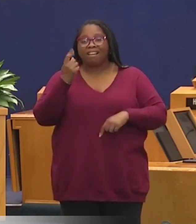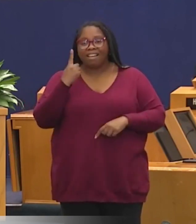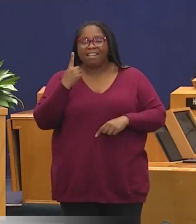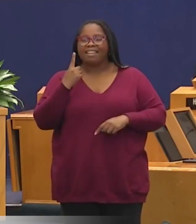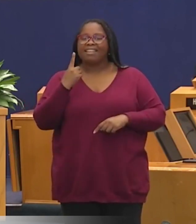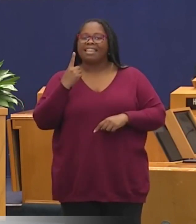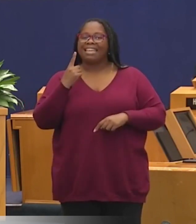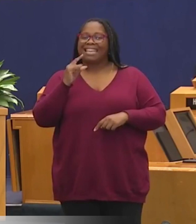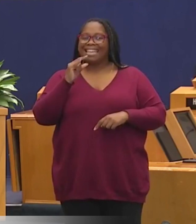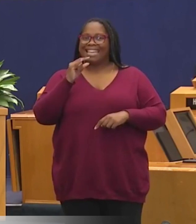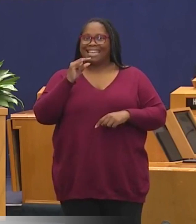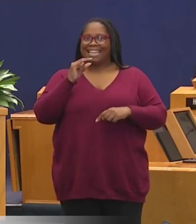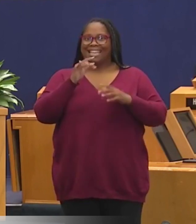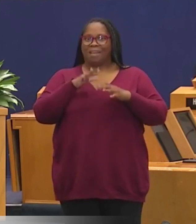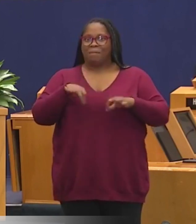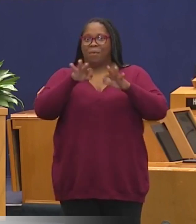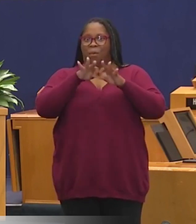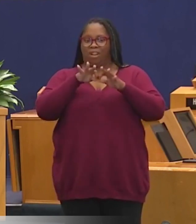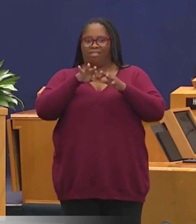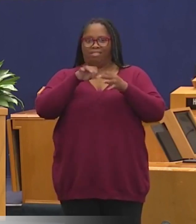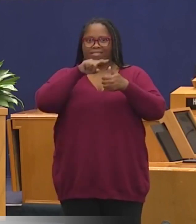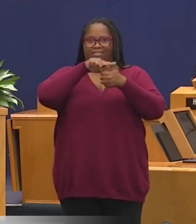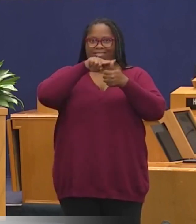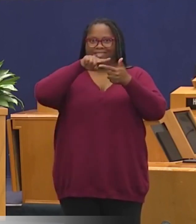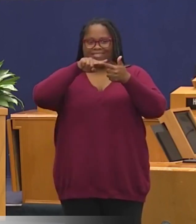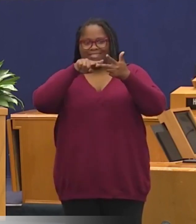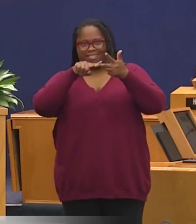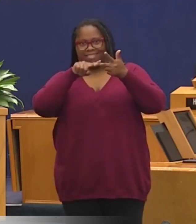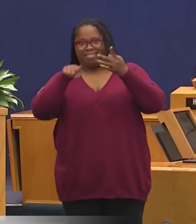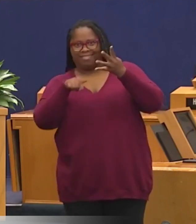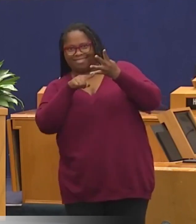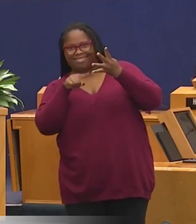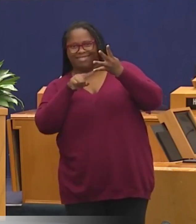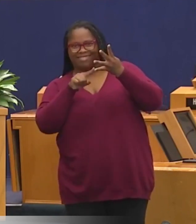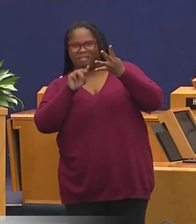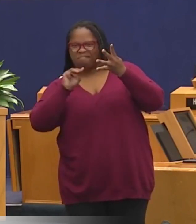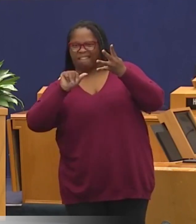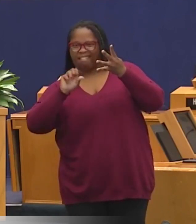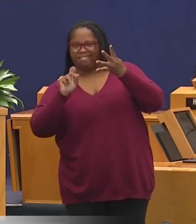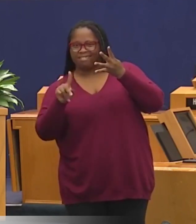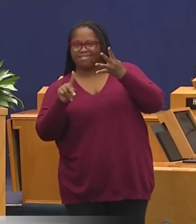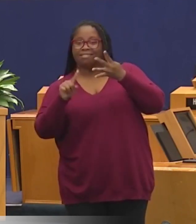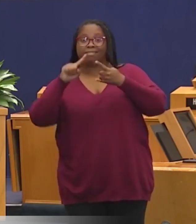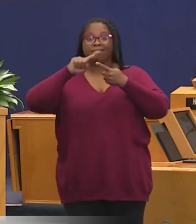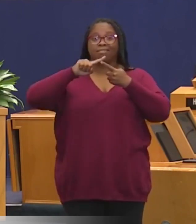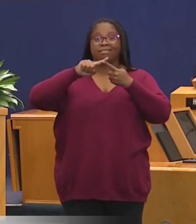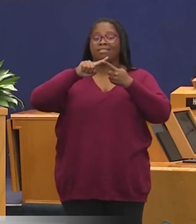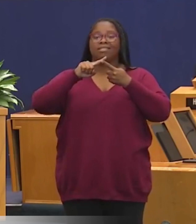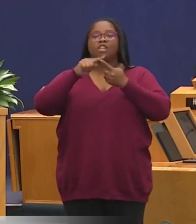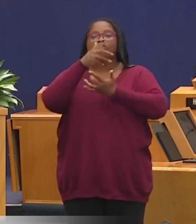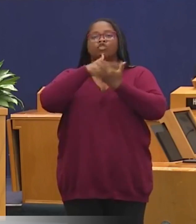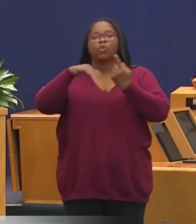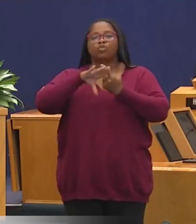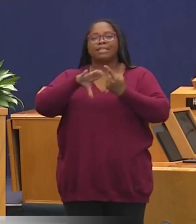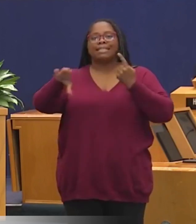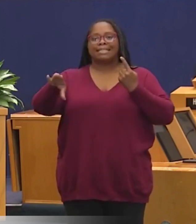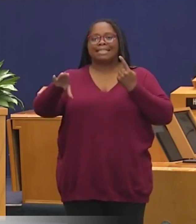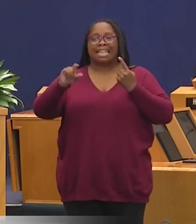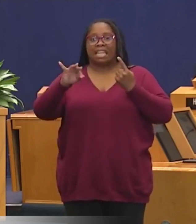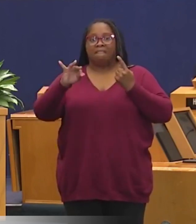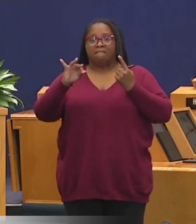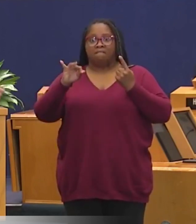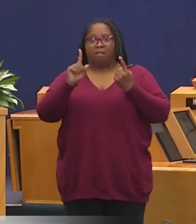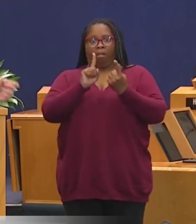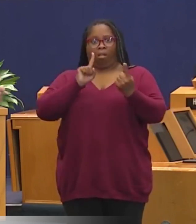do everything else we've asked you to do. Most important is social distancing. You're not going to spread germs if you're not close to people.